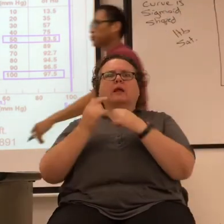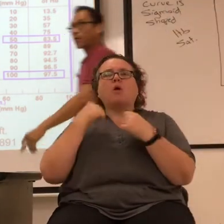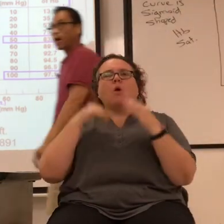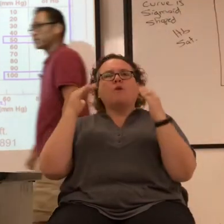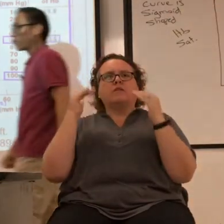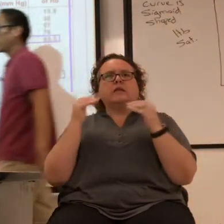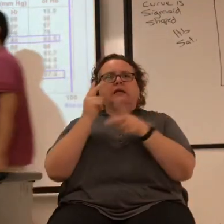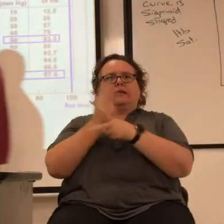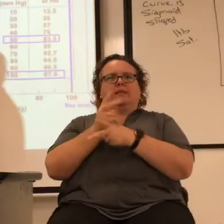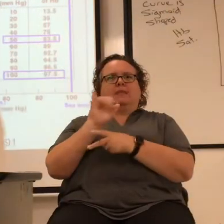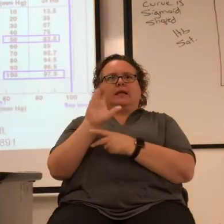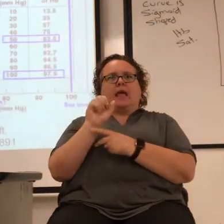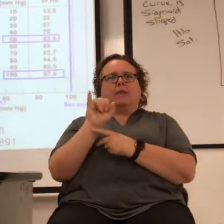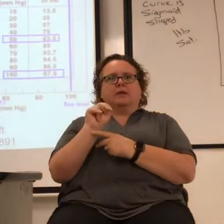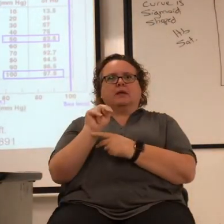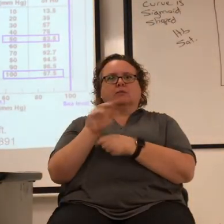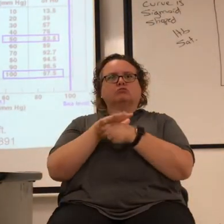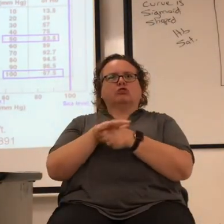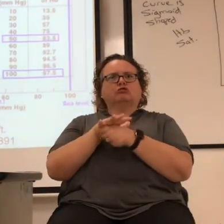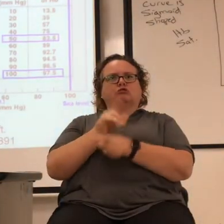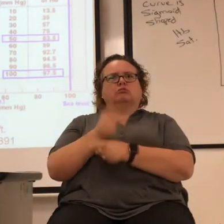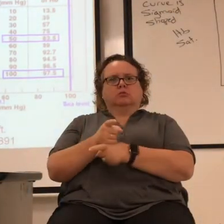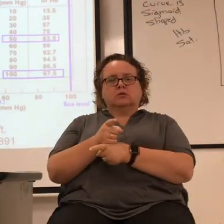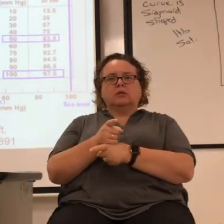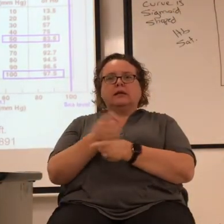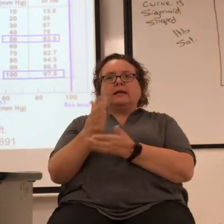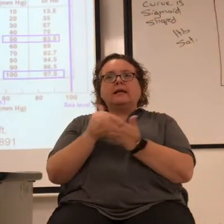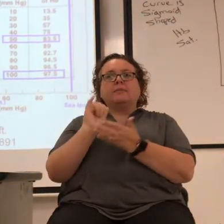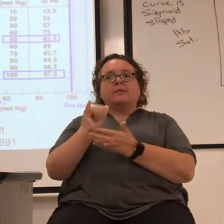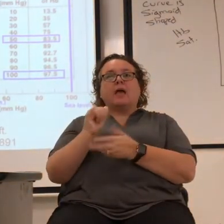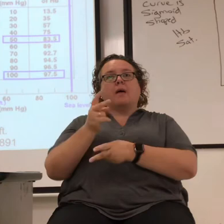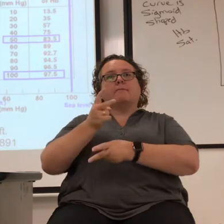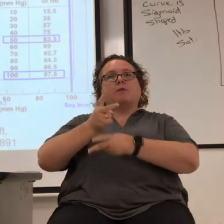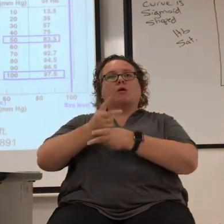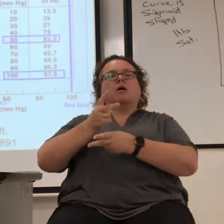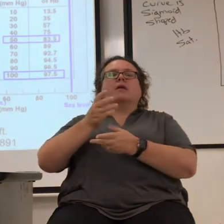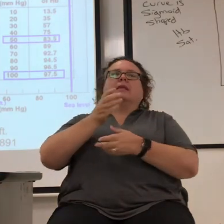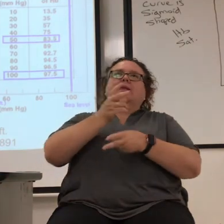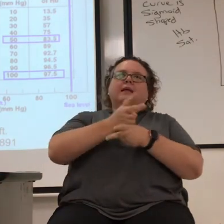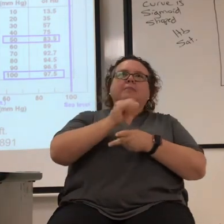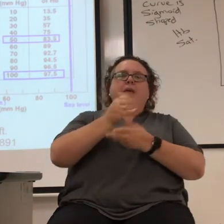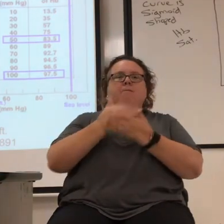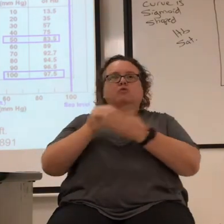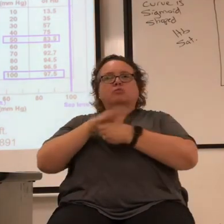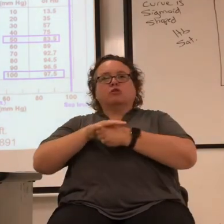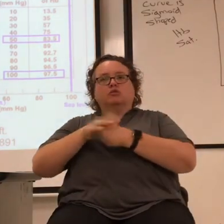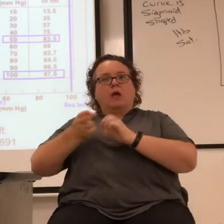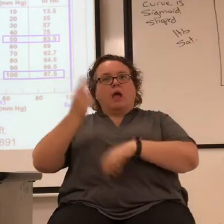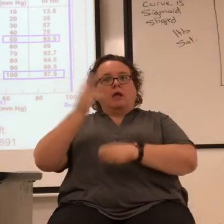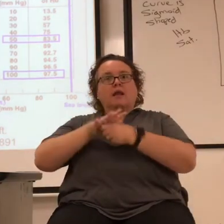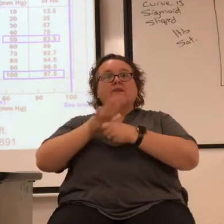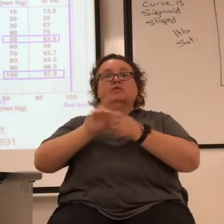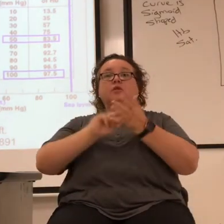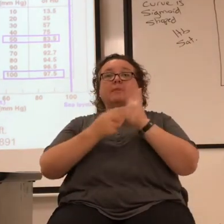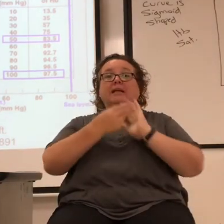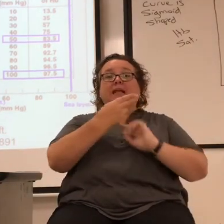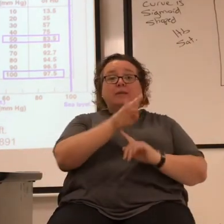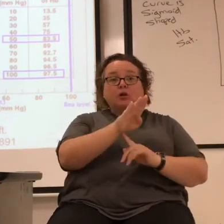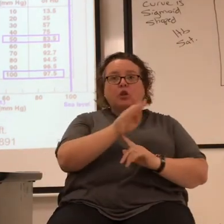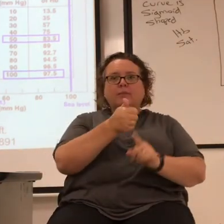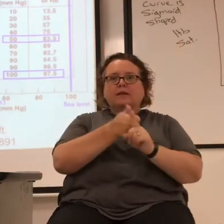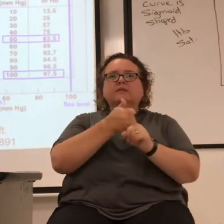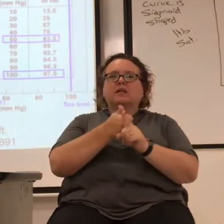cabin pressurized for you. They keep the partial pressure high enough so hemoglobin remains